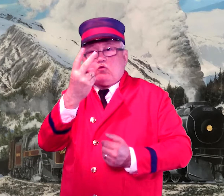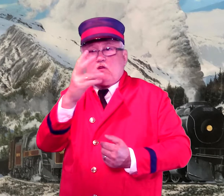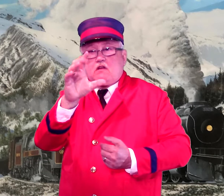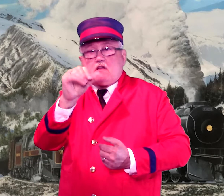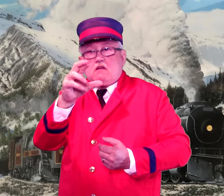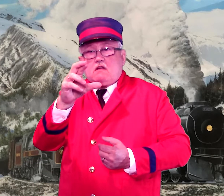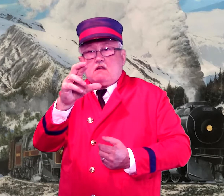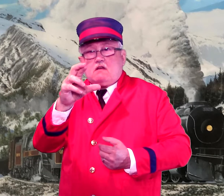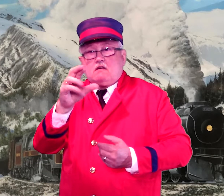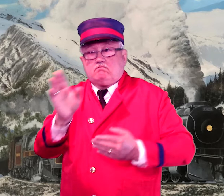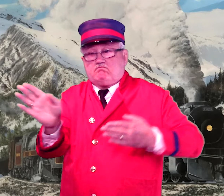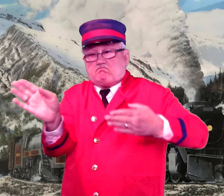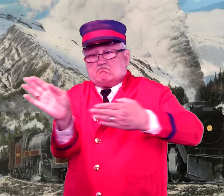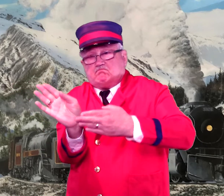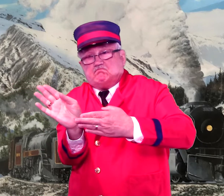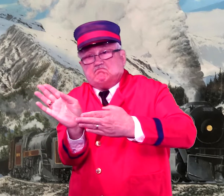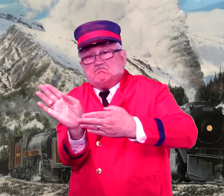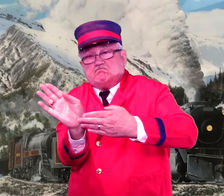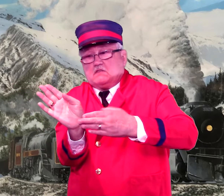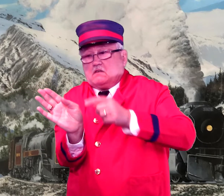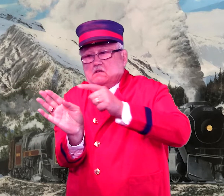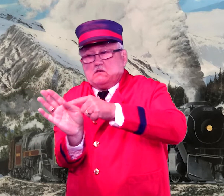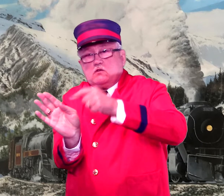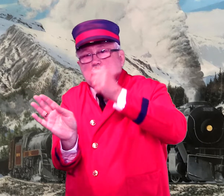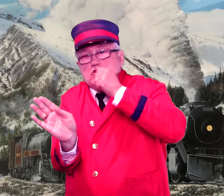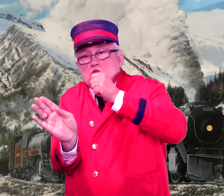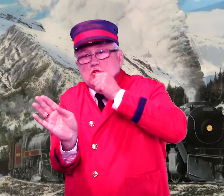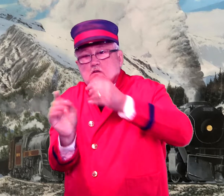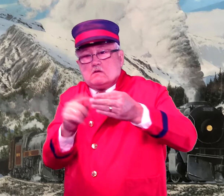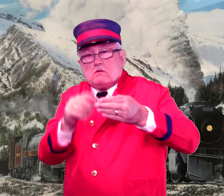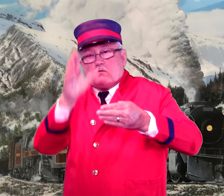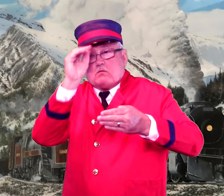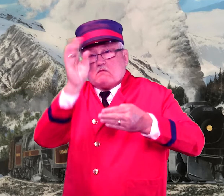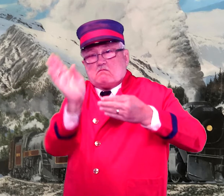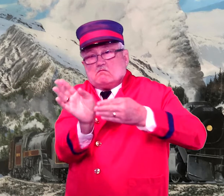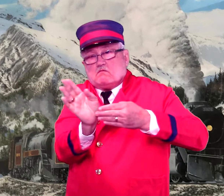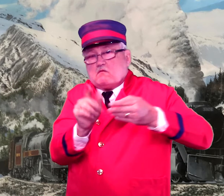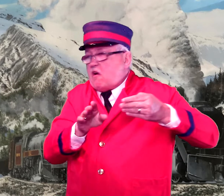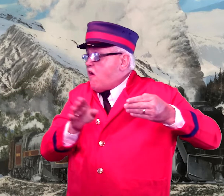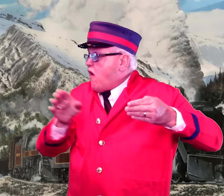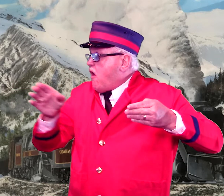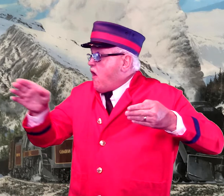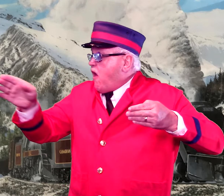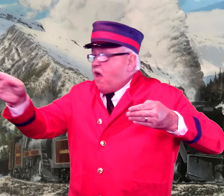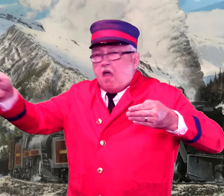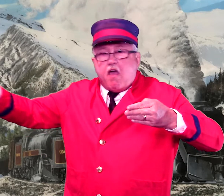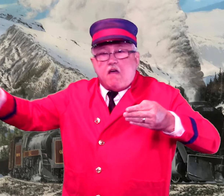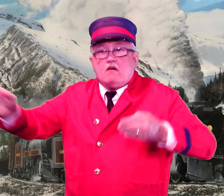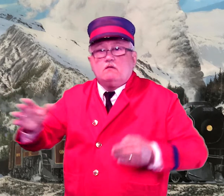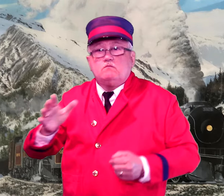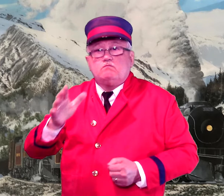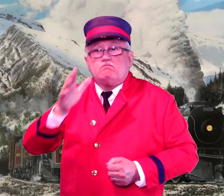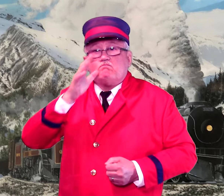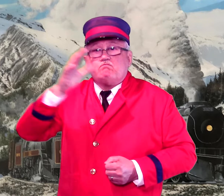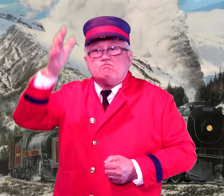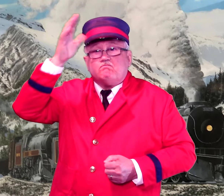Once the train had arrived, there were 2 additional cars added to the train, one for the deaf girls and one for the deaf